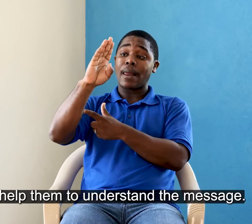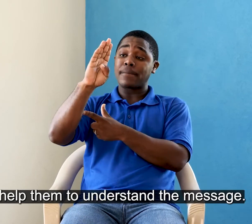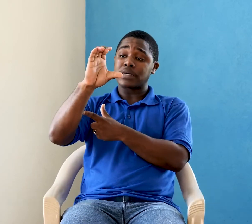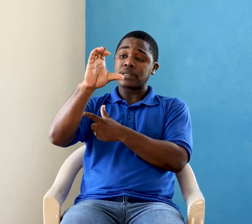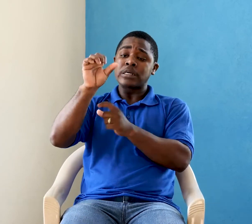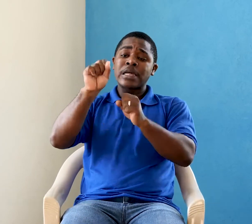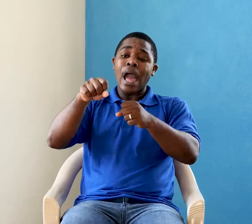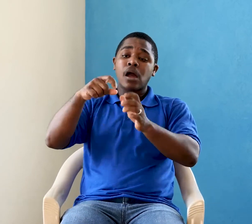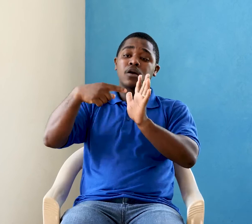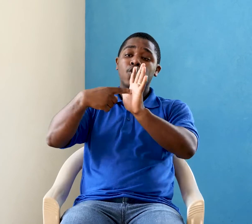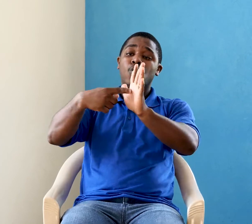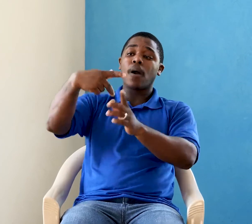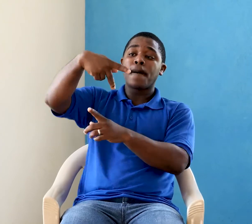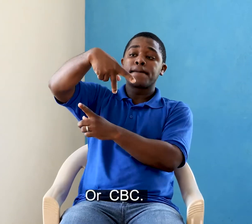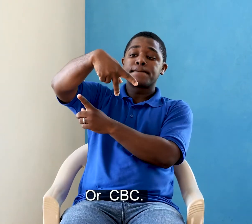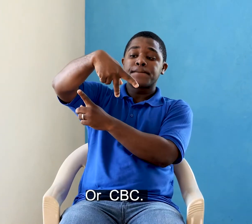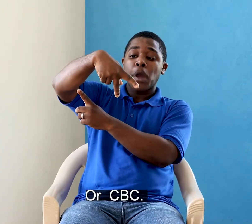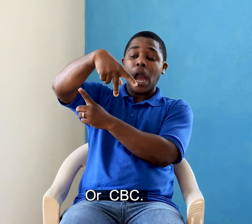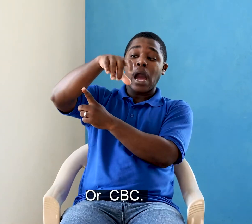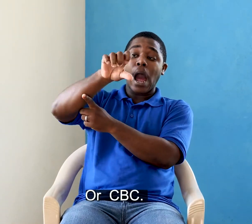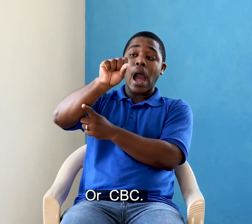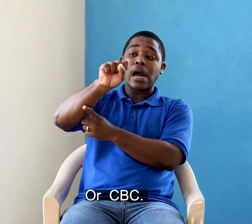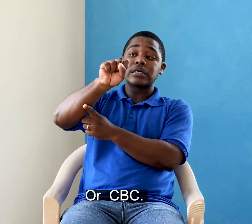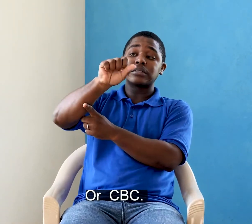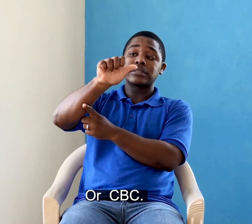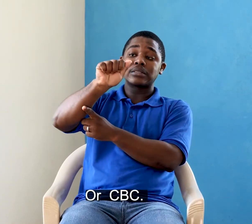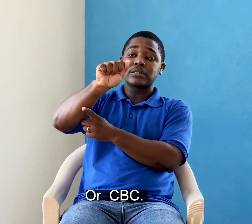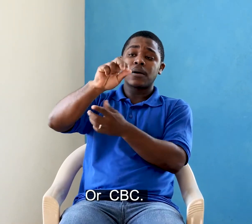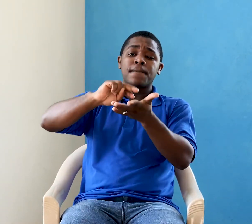message. Or CBC,